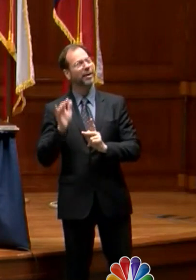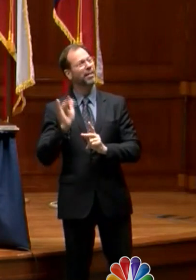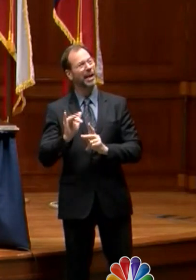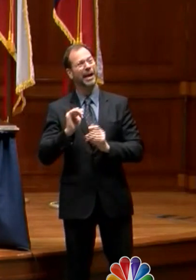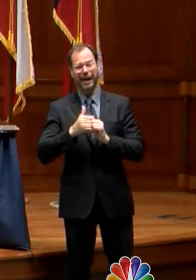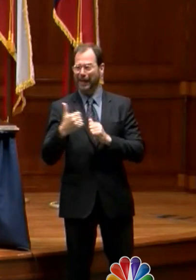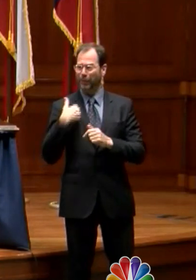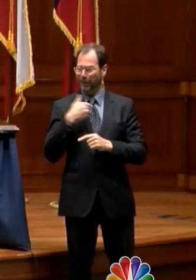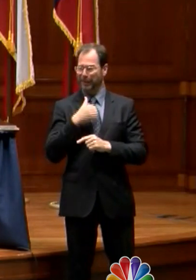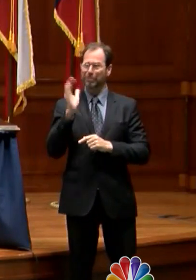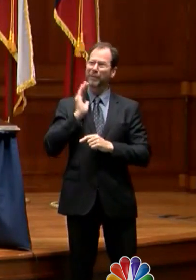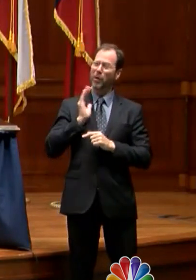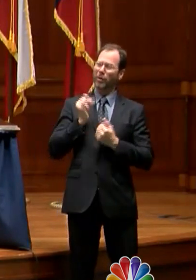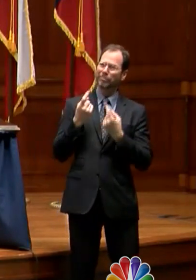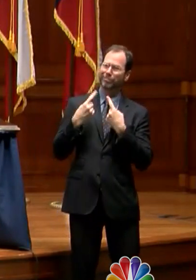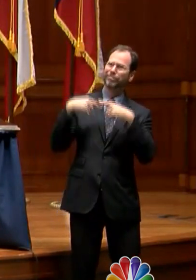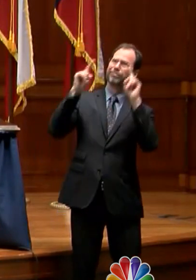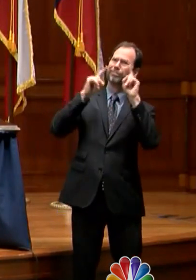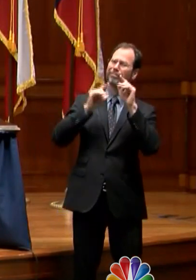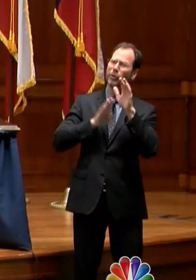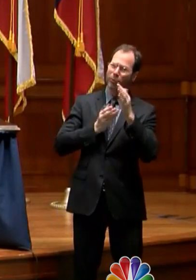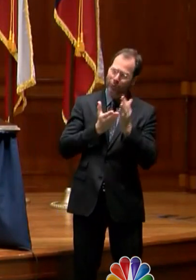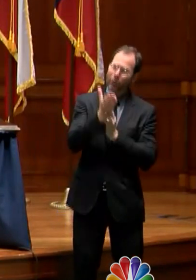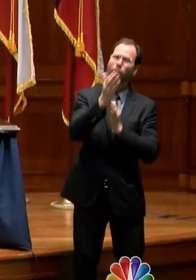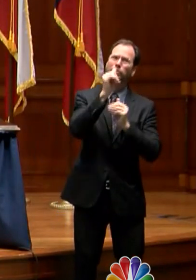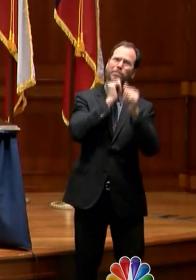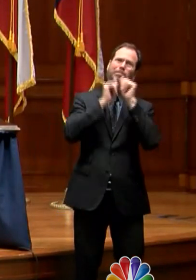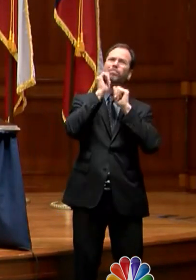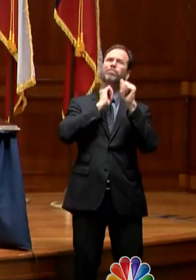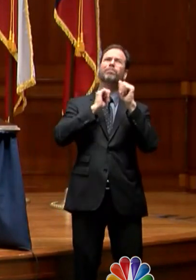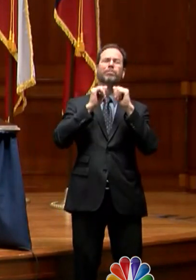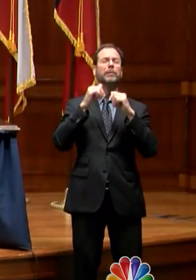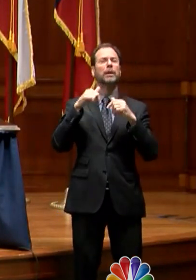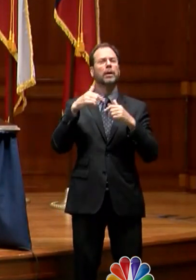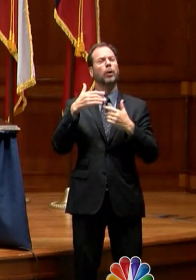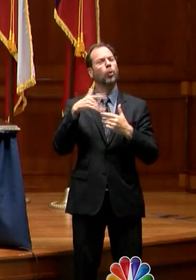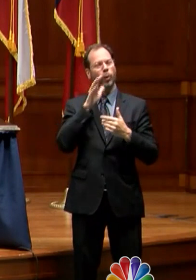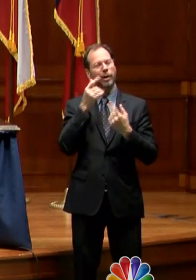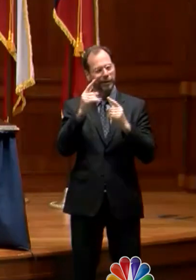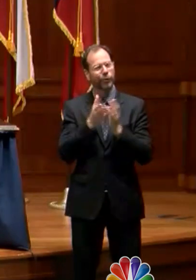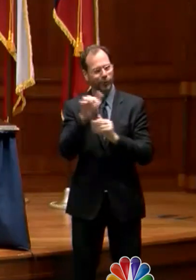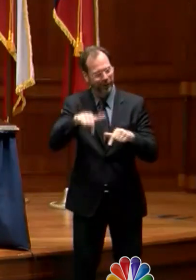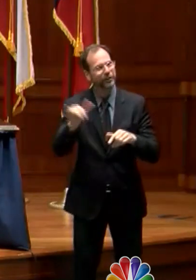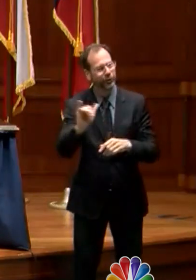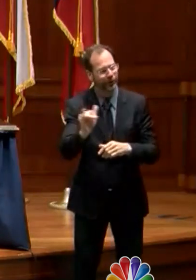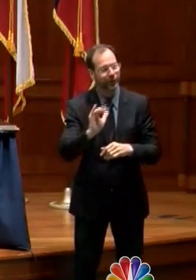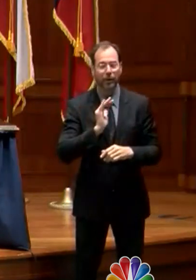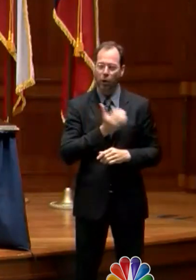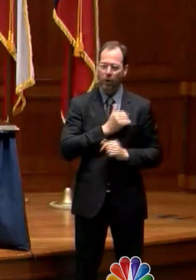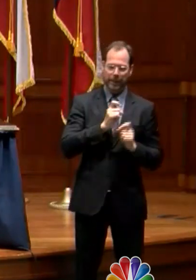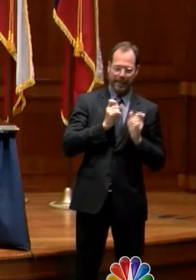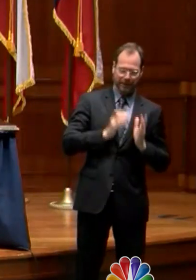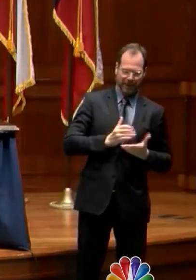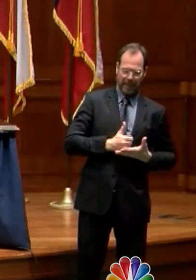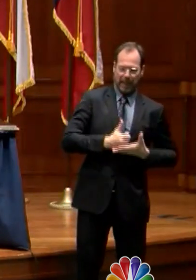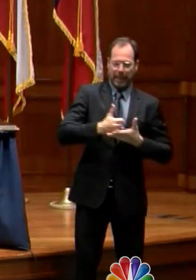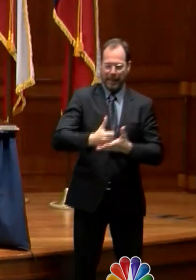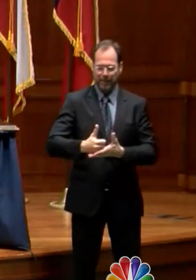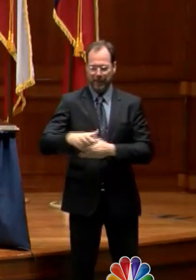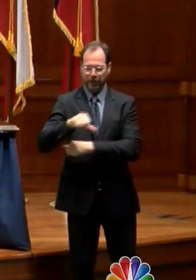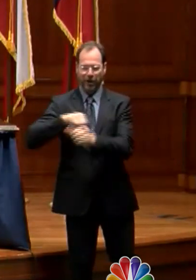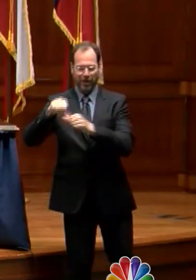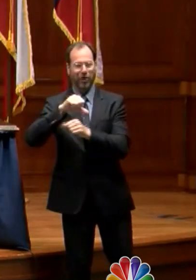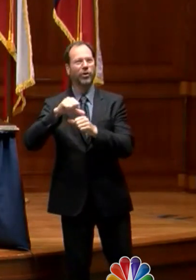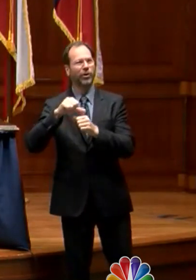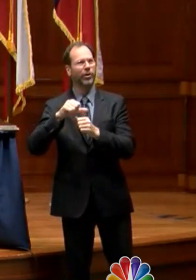through challenges in the past, and that's exactly how we will get through this challenge, and that is by our fellow Texans stepping up to helping